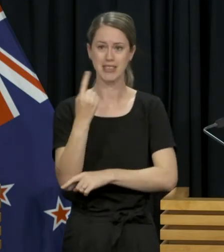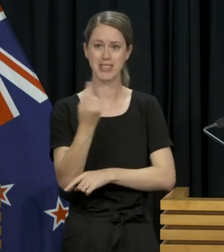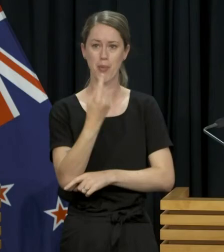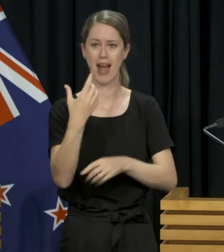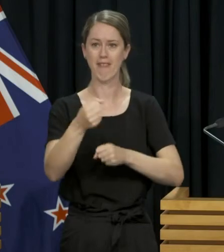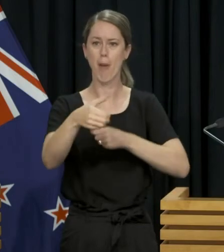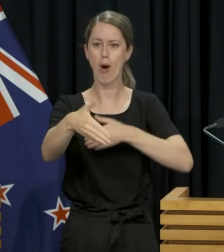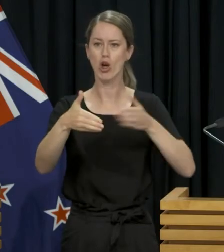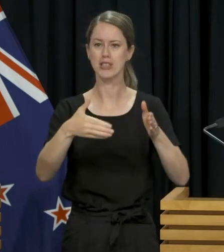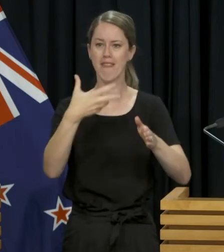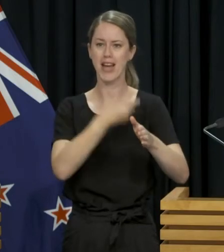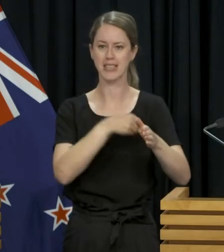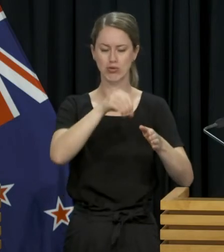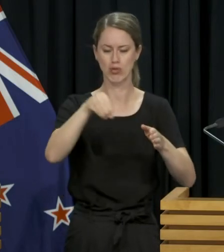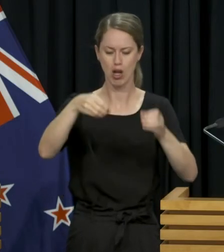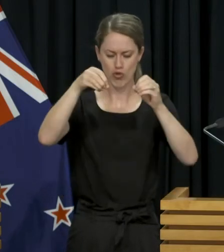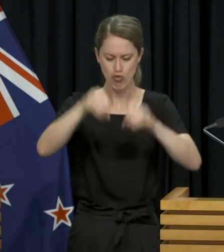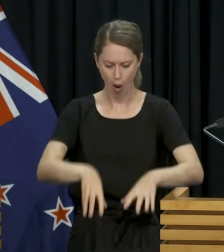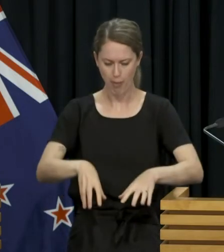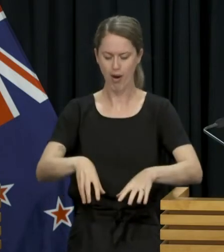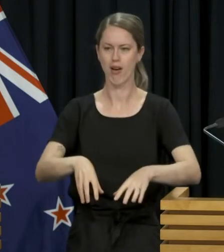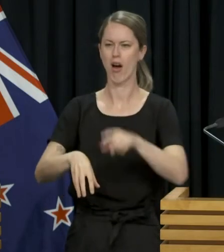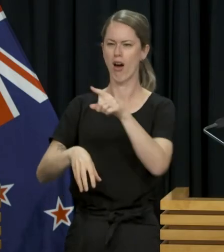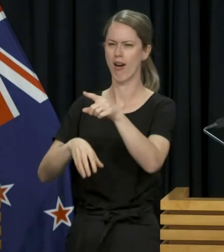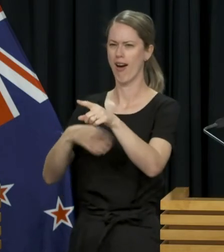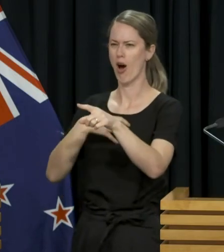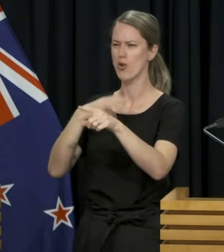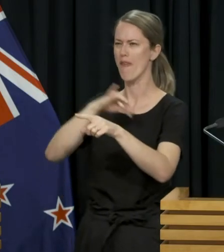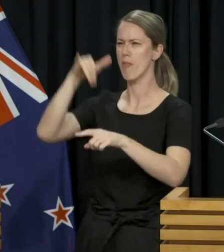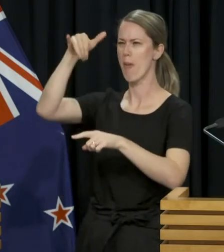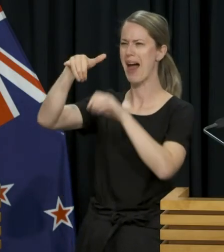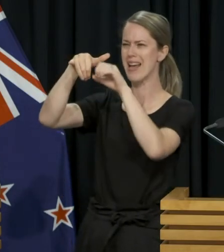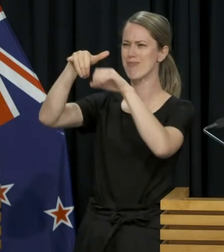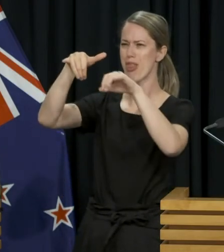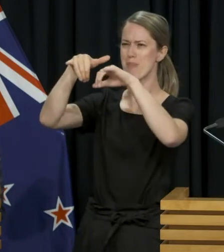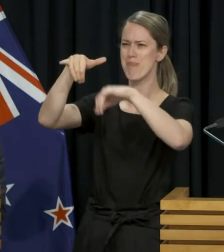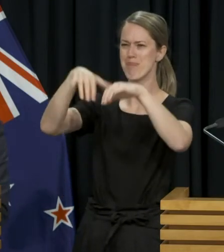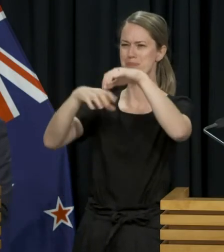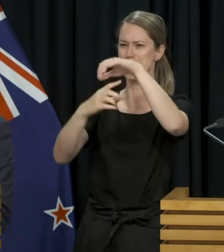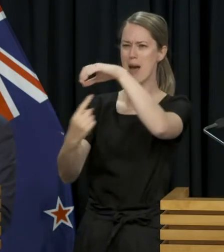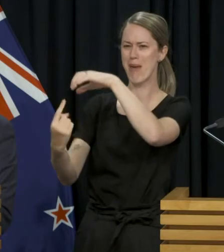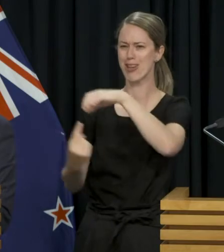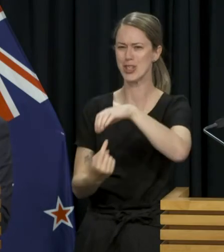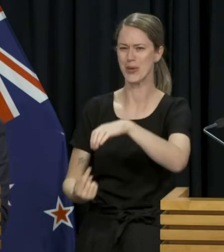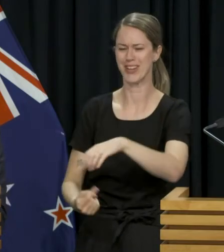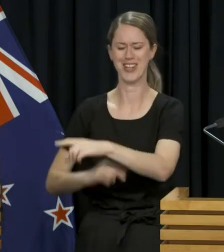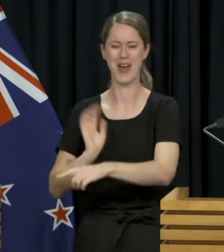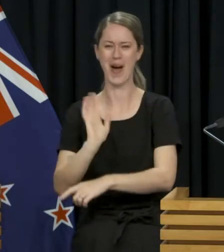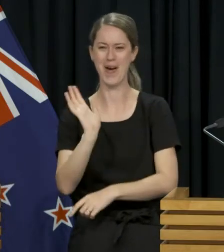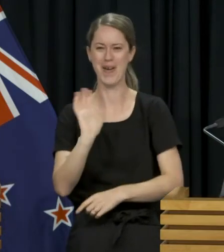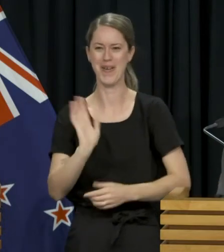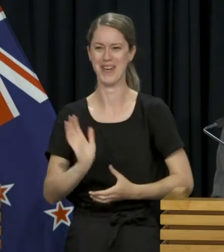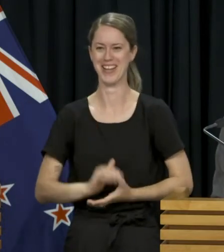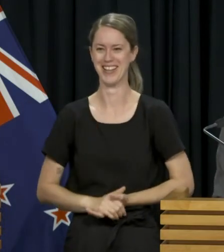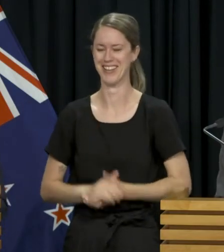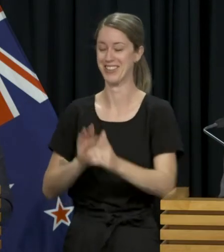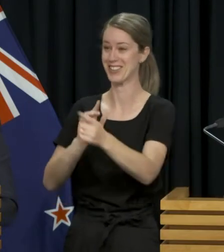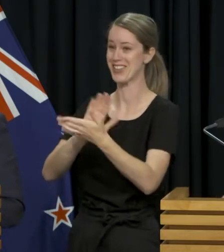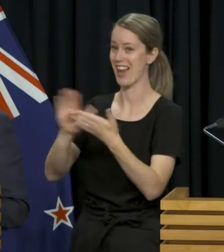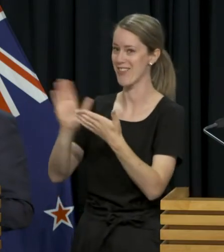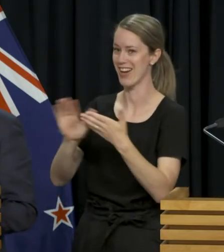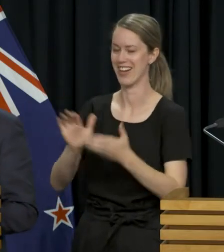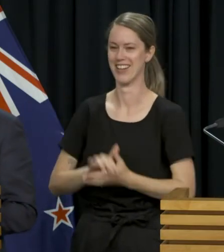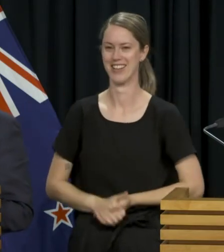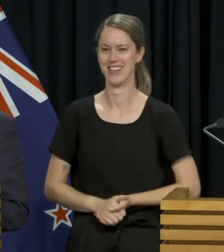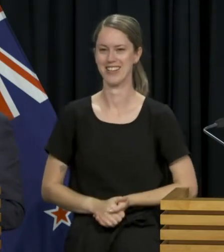a package of vaccines on the floor, what happens? Oh, okay, so it's not like out of a plane with a parachute? No. So, look, one of the things that what